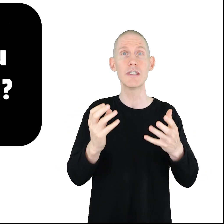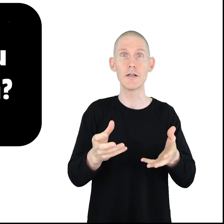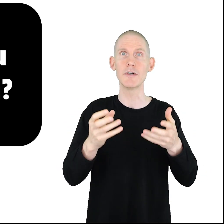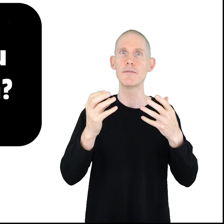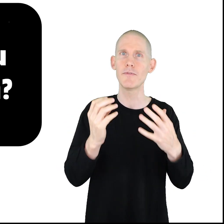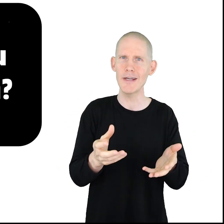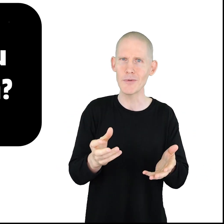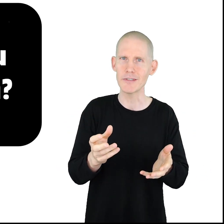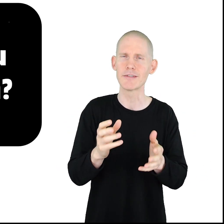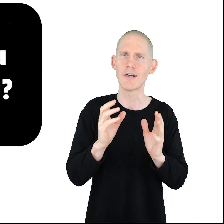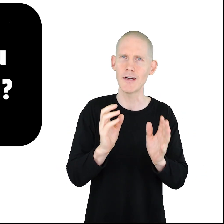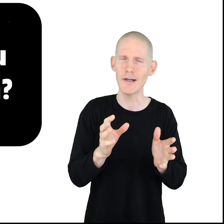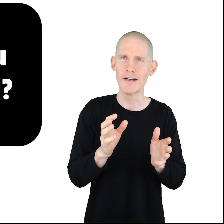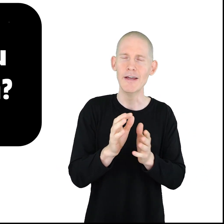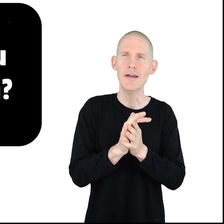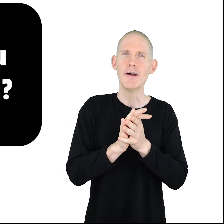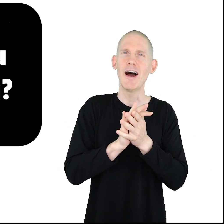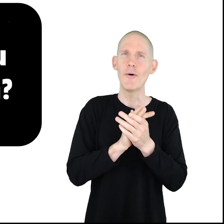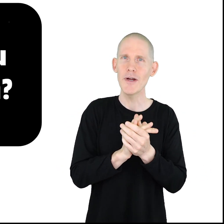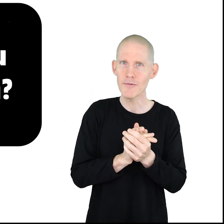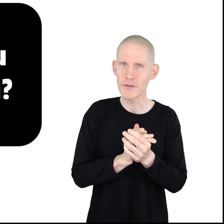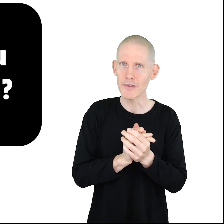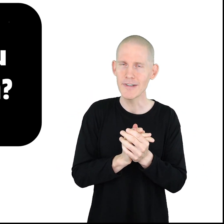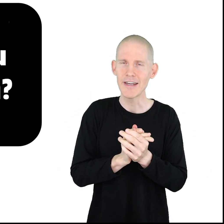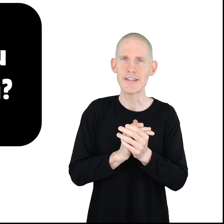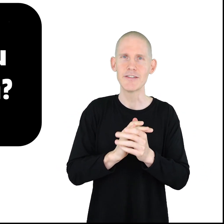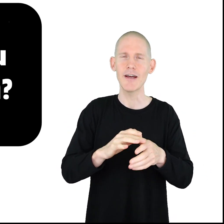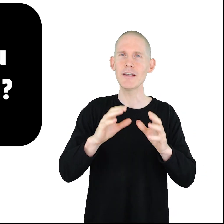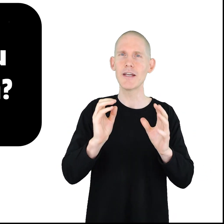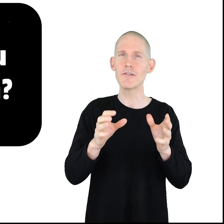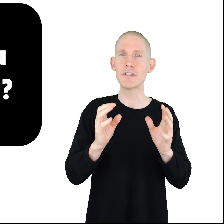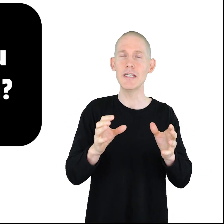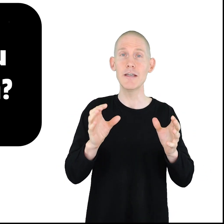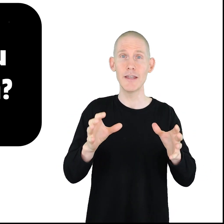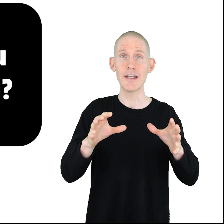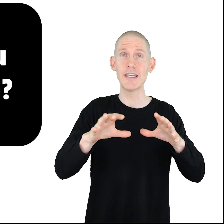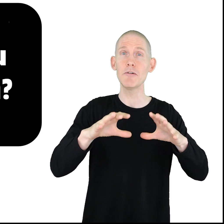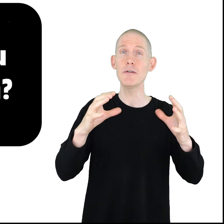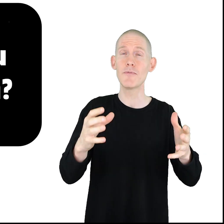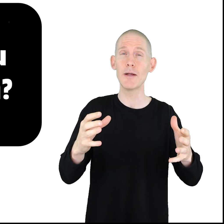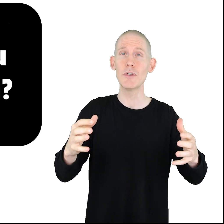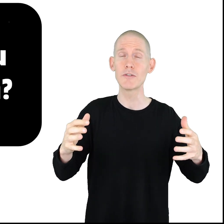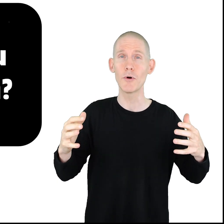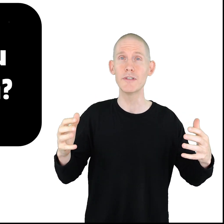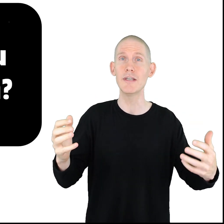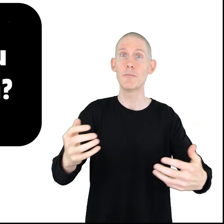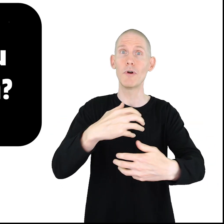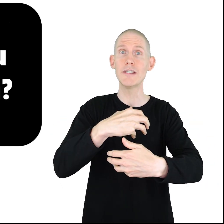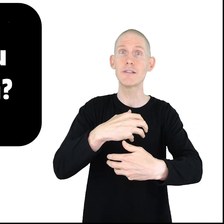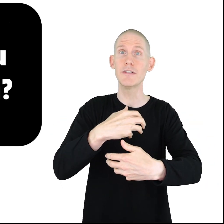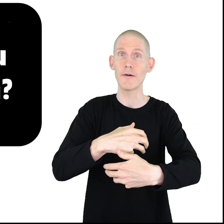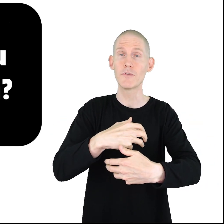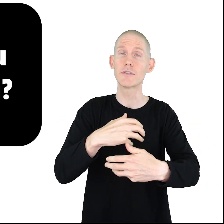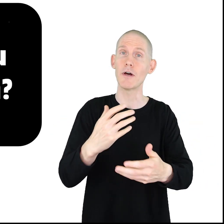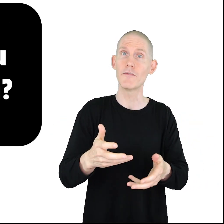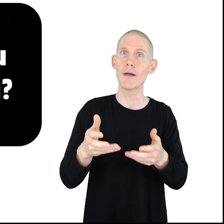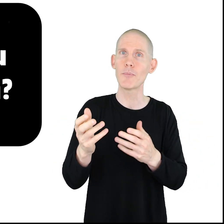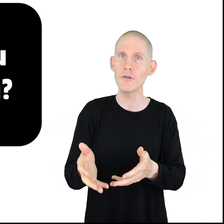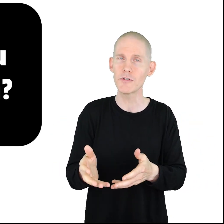hearing families. Aha. However, it's not a guarantee that that hearing family is going to embrace the deafness of that person.